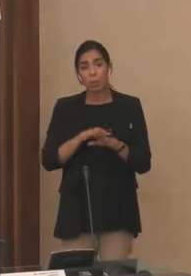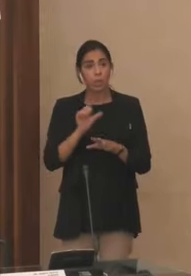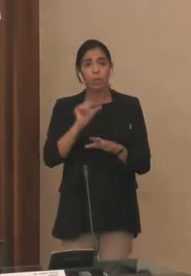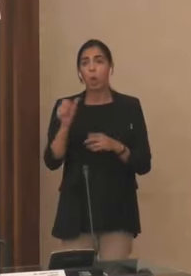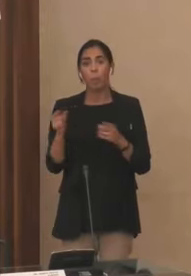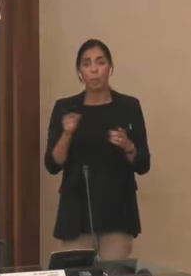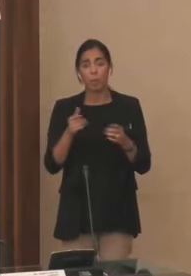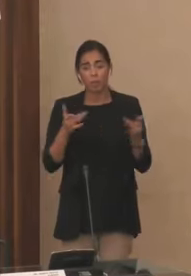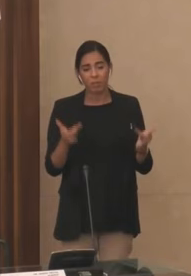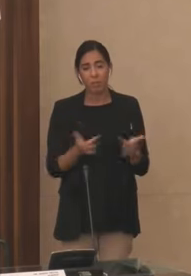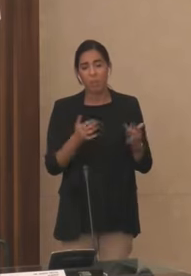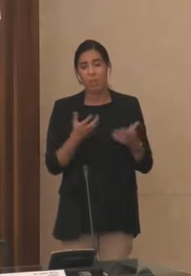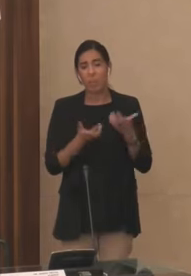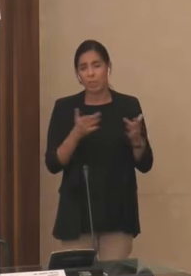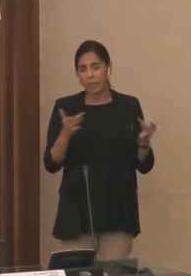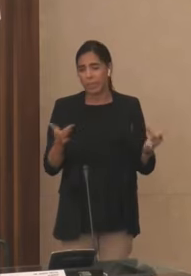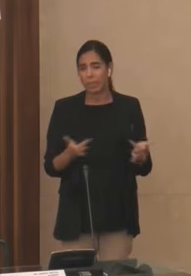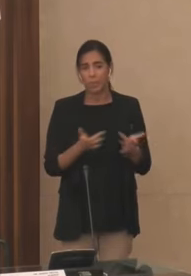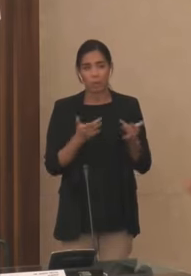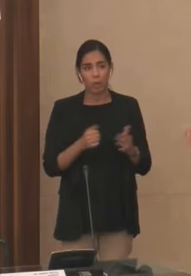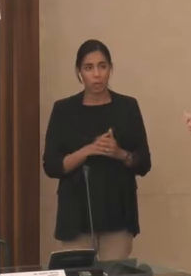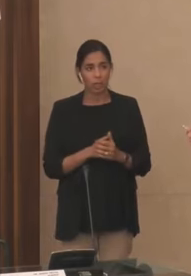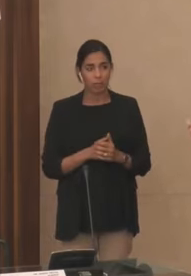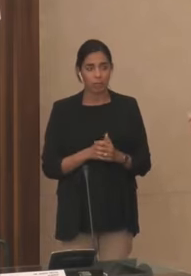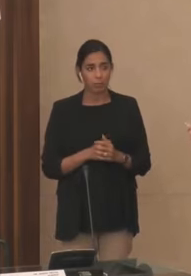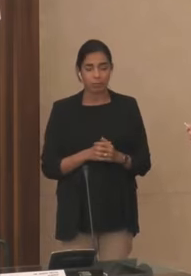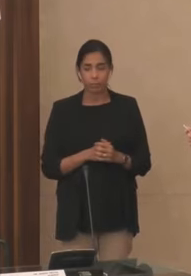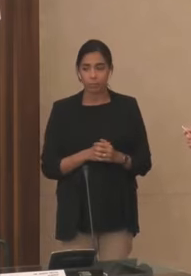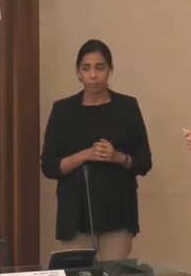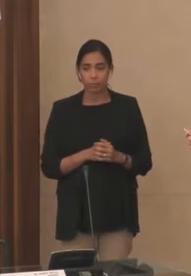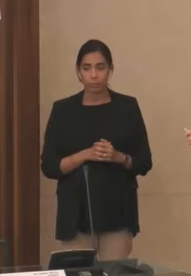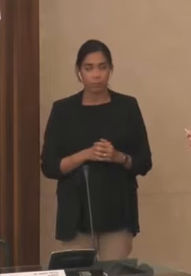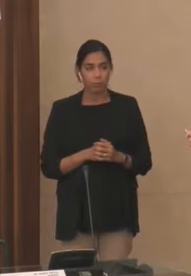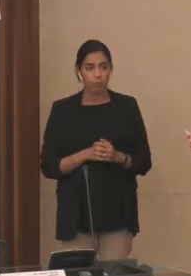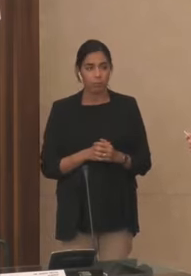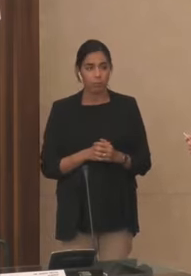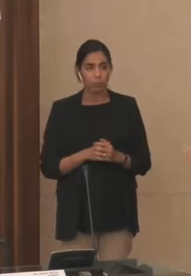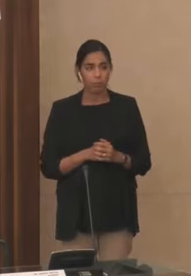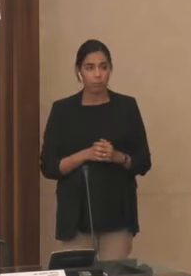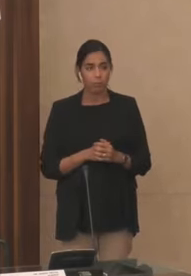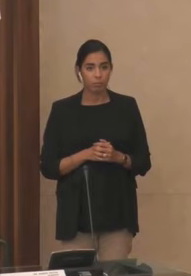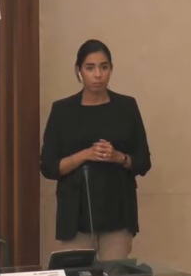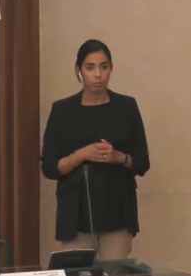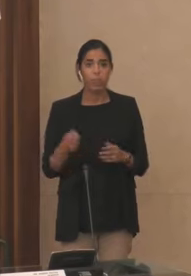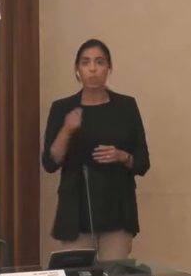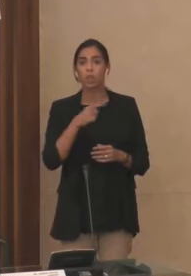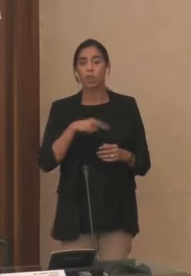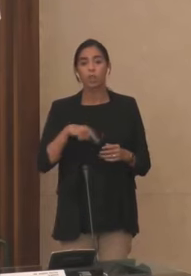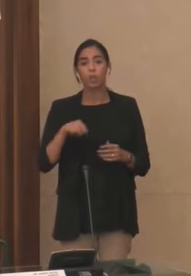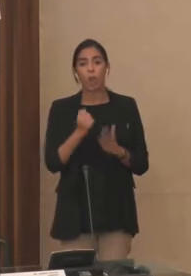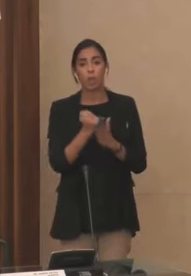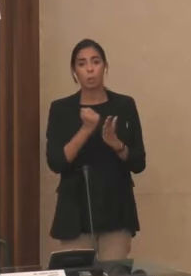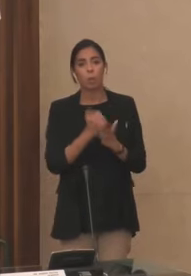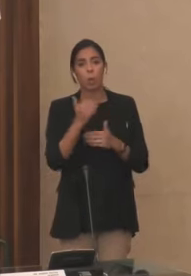a protocol using tocilizumab when inflammation is severe. Patients do not